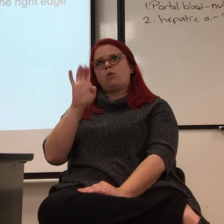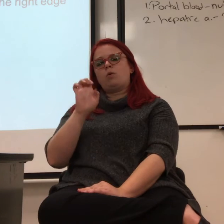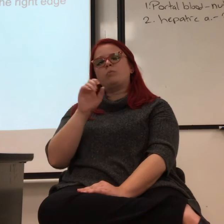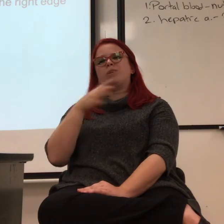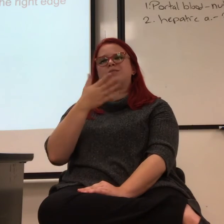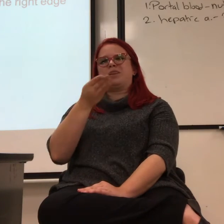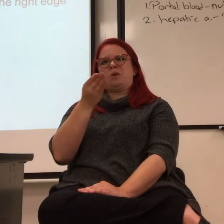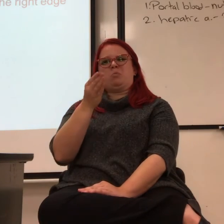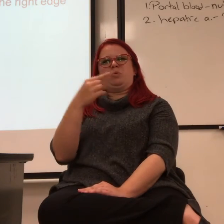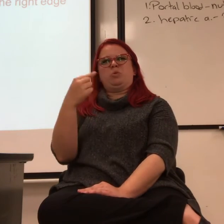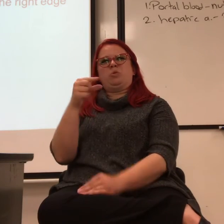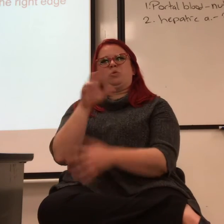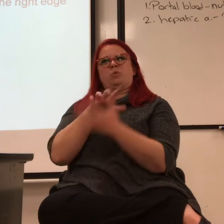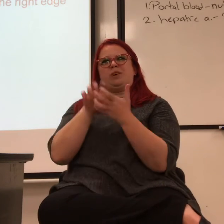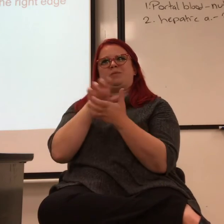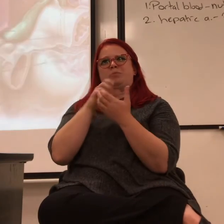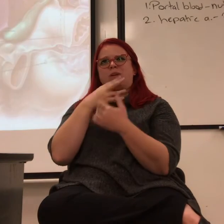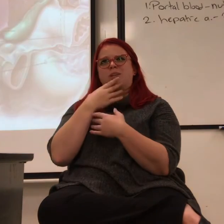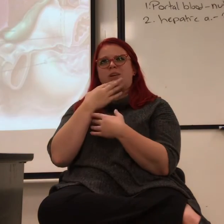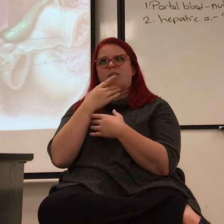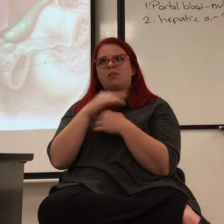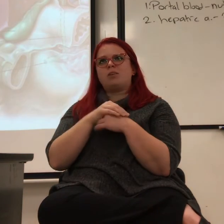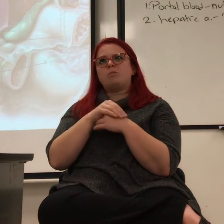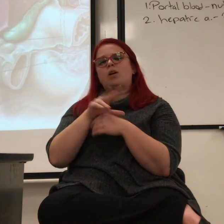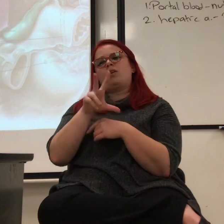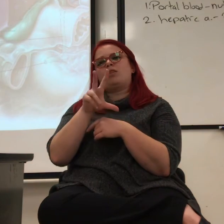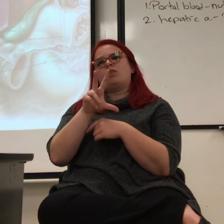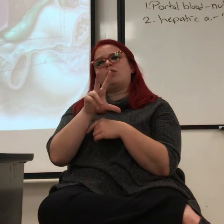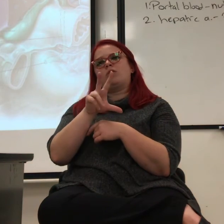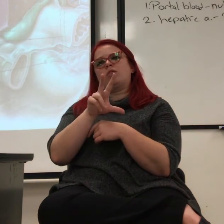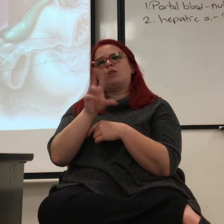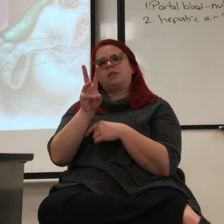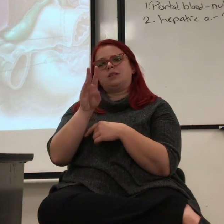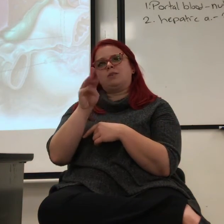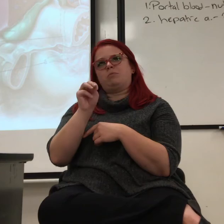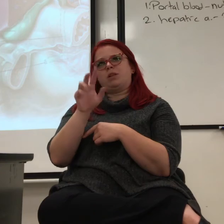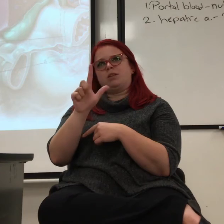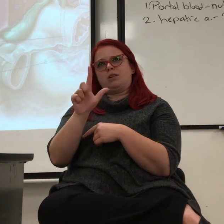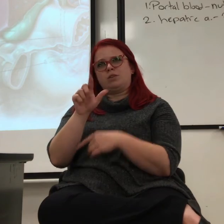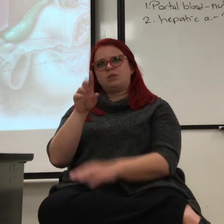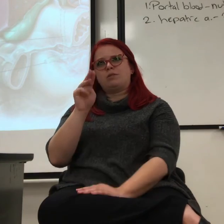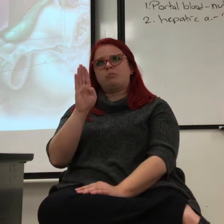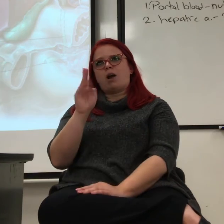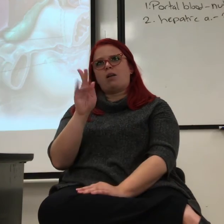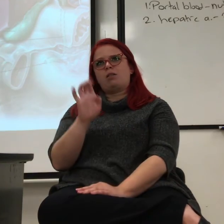30 to 60 ml of bile. Picture of it.